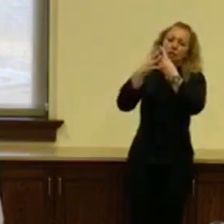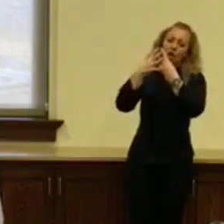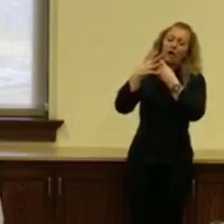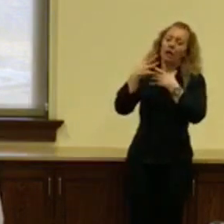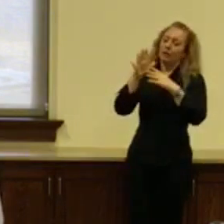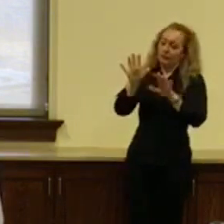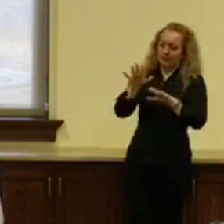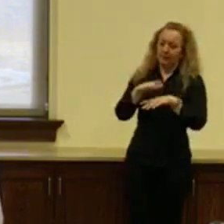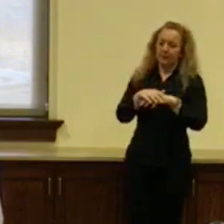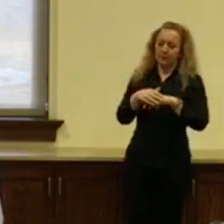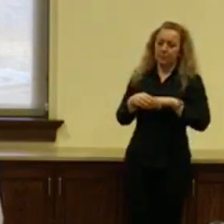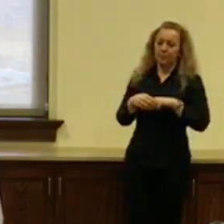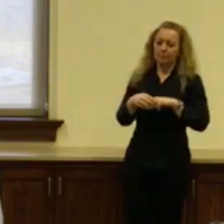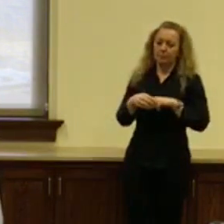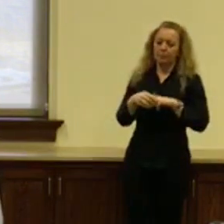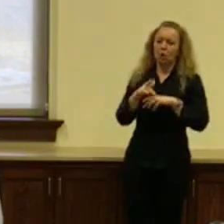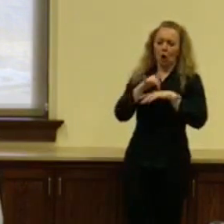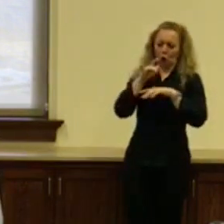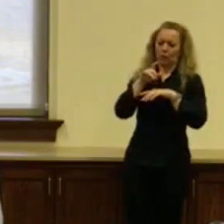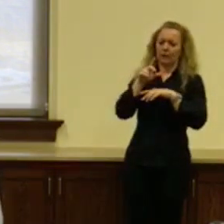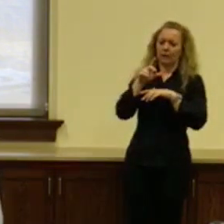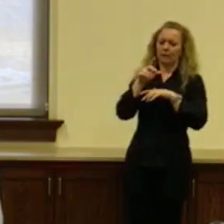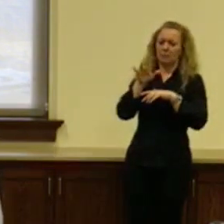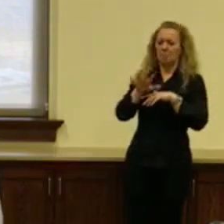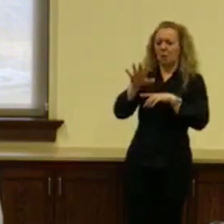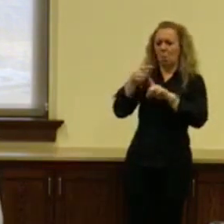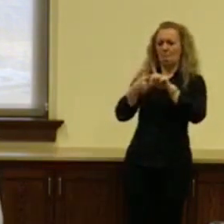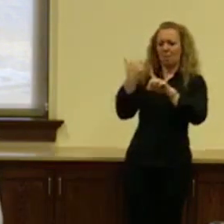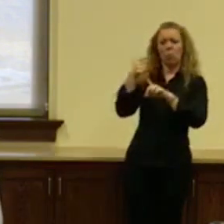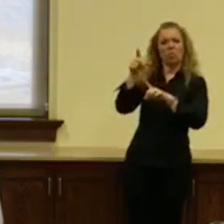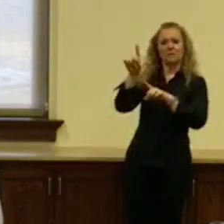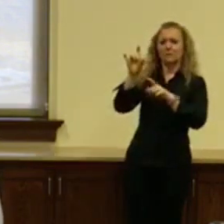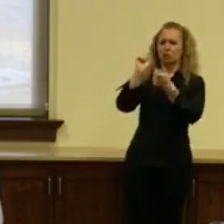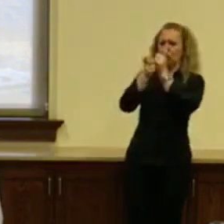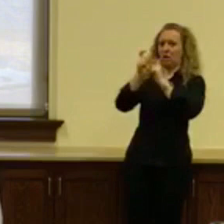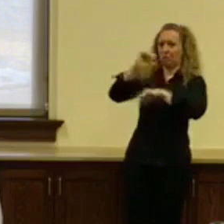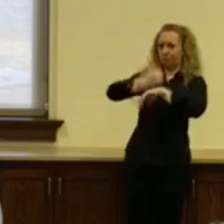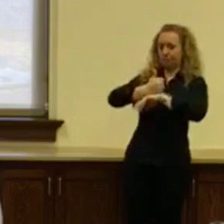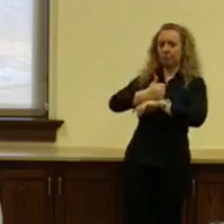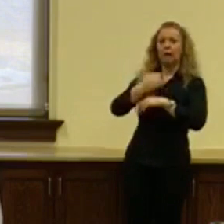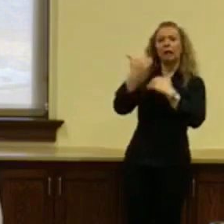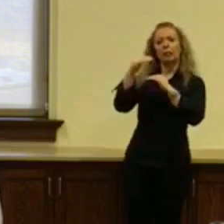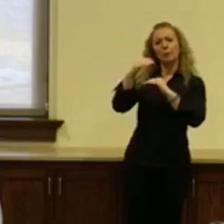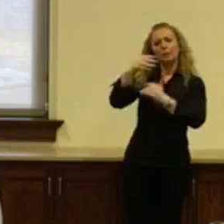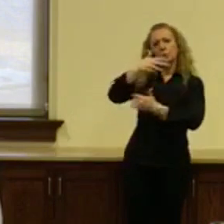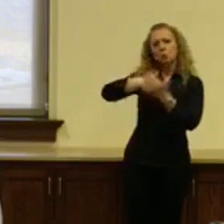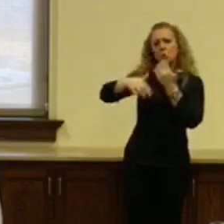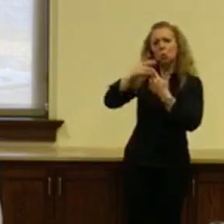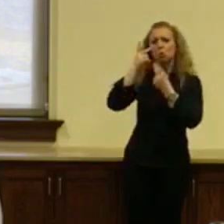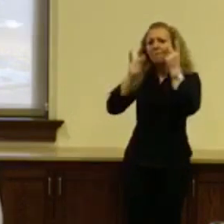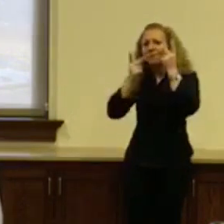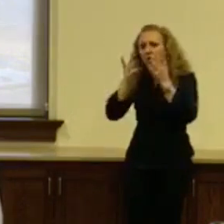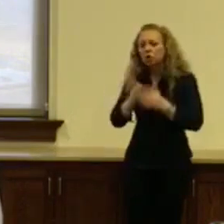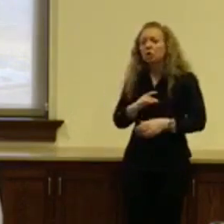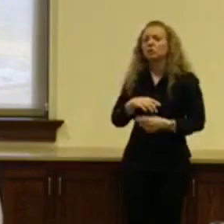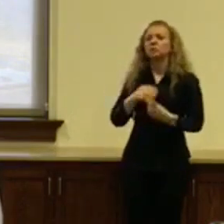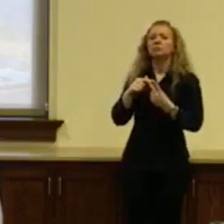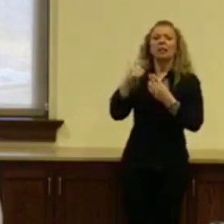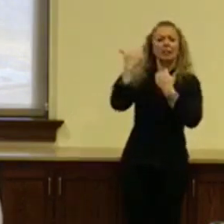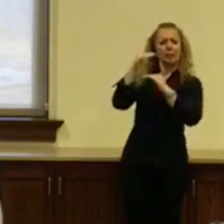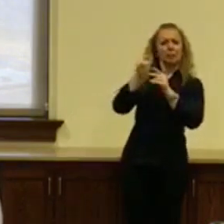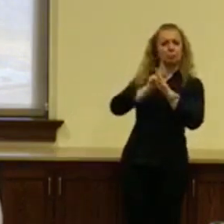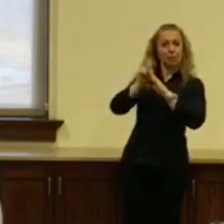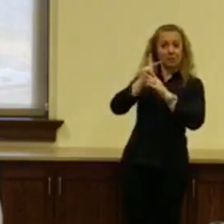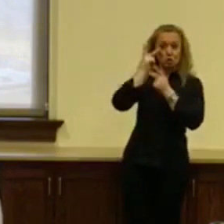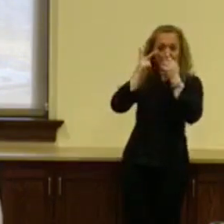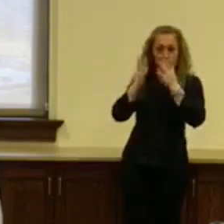early on made some changes, going back almost a month, limiting social and professional visits, and then